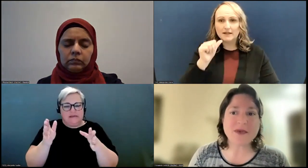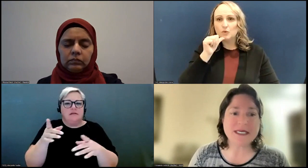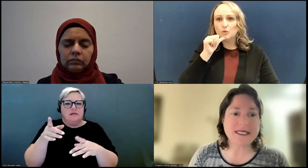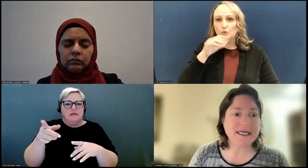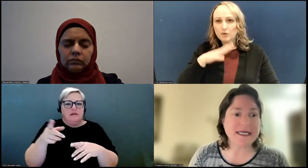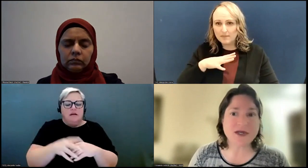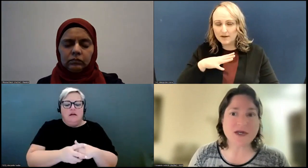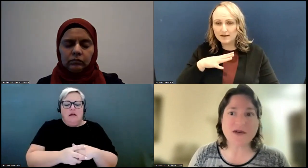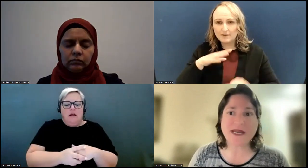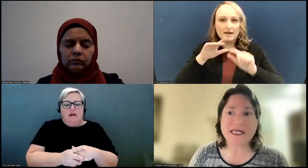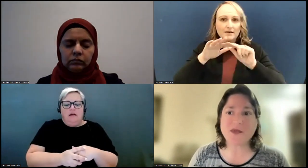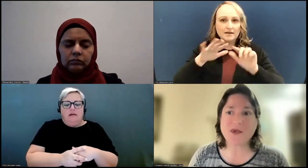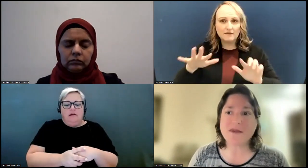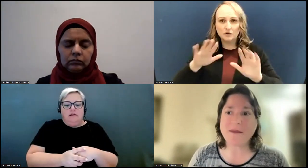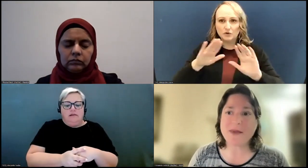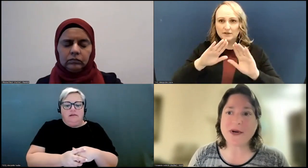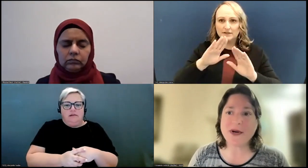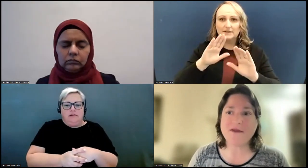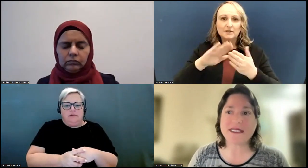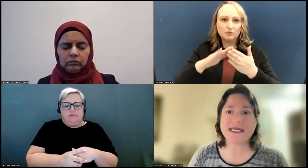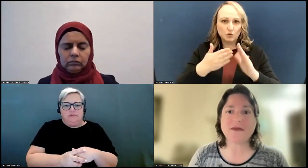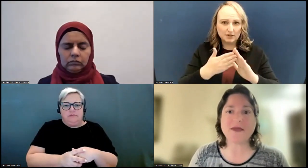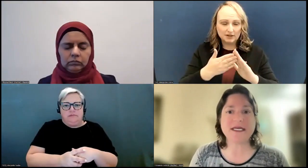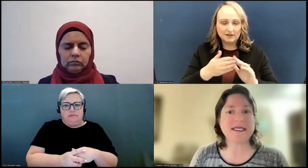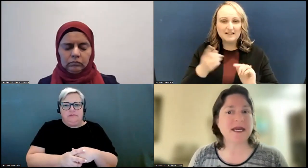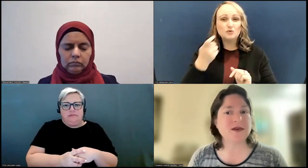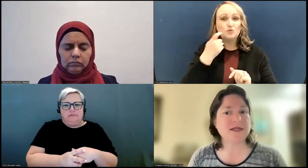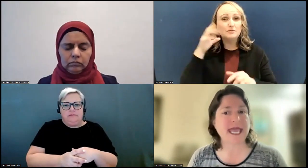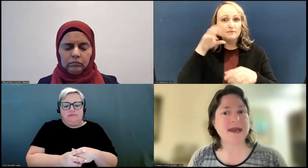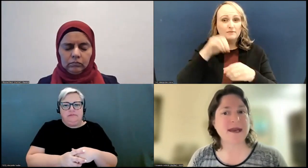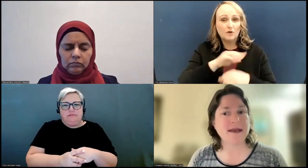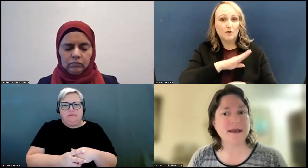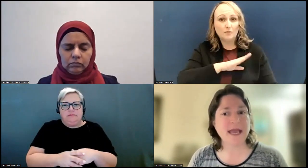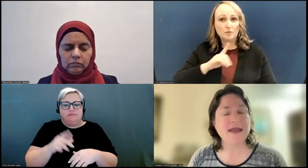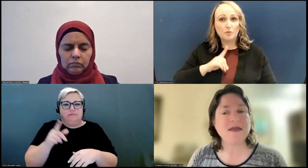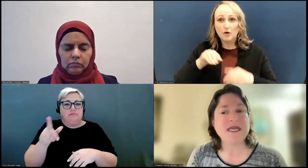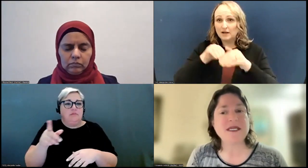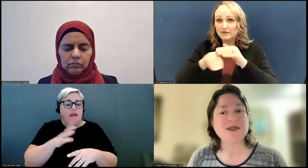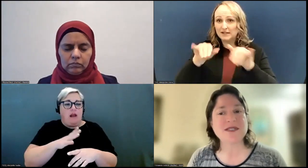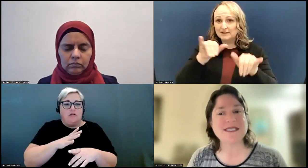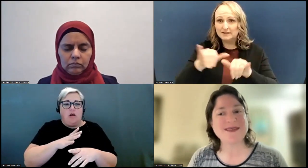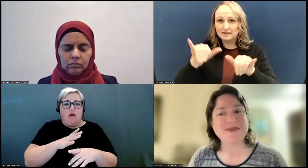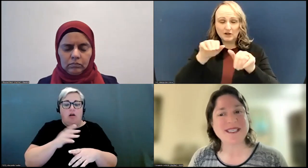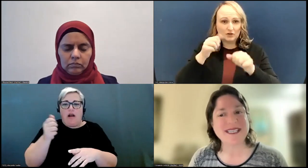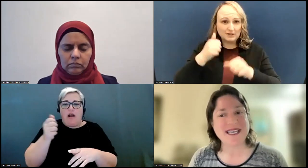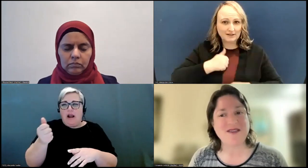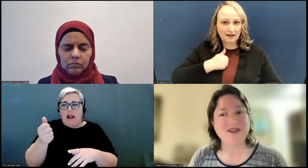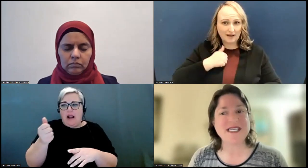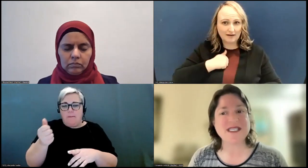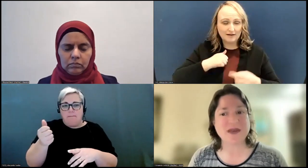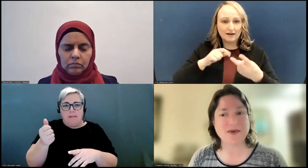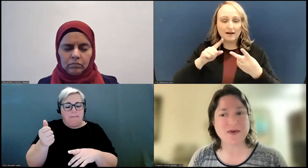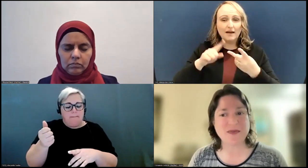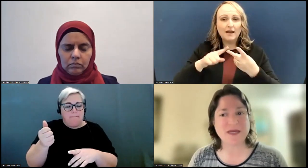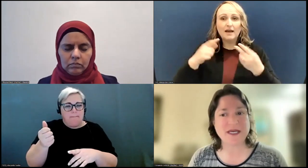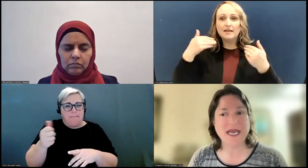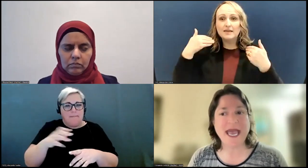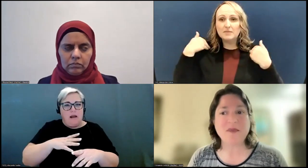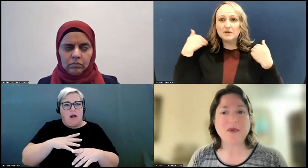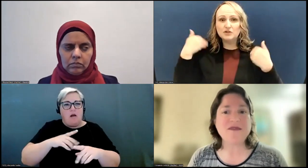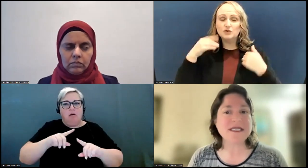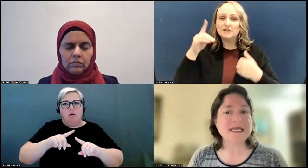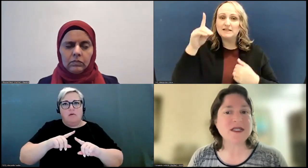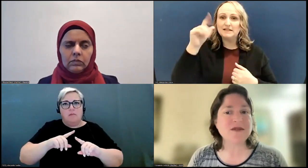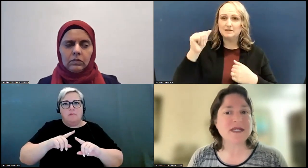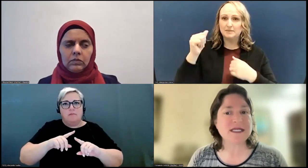Rabia most recently served as board member of Accessibility Standards Canada and the Minister's Disability Advisory Group,